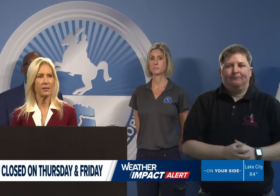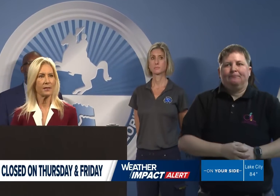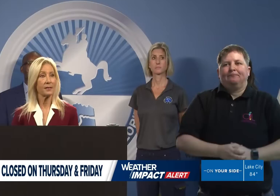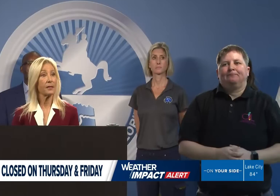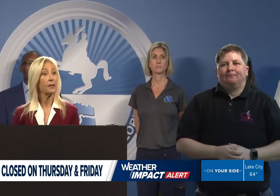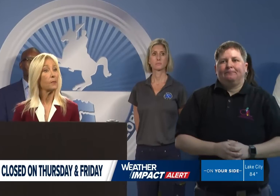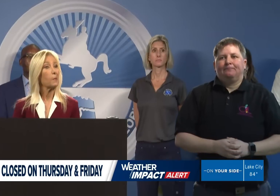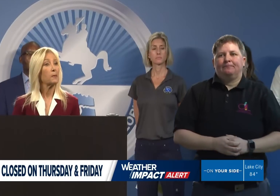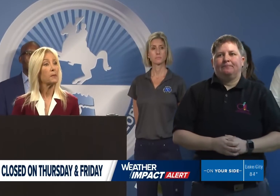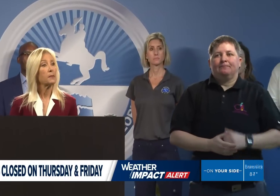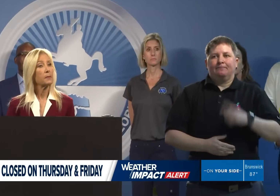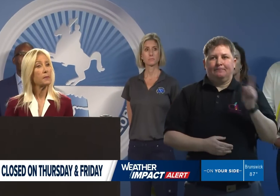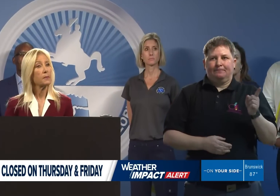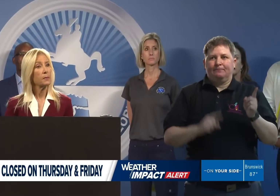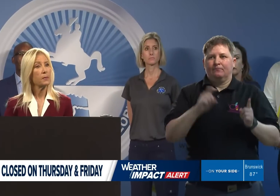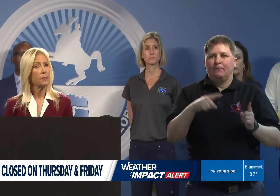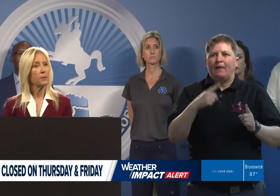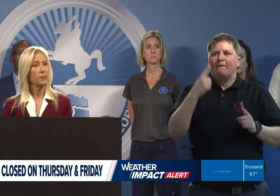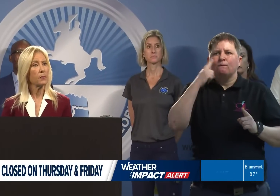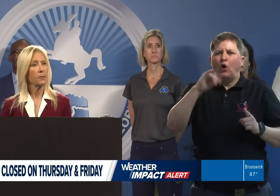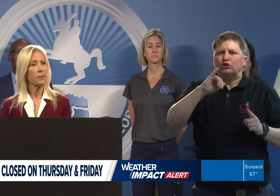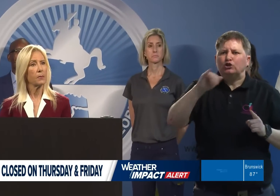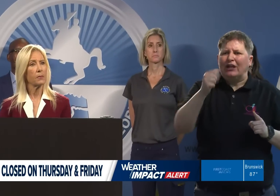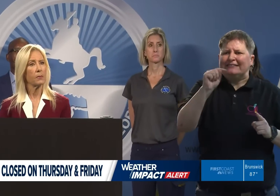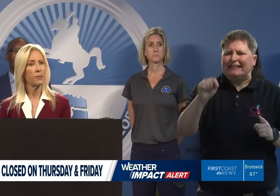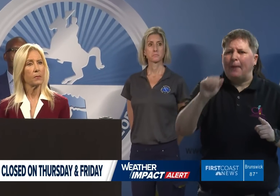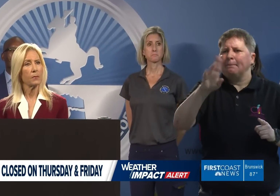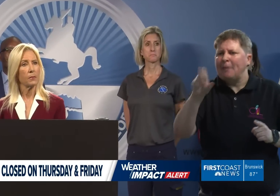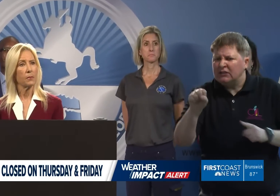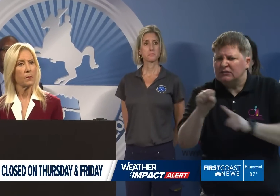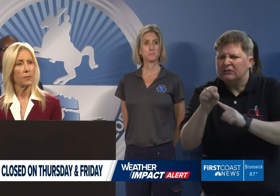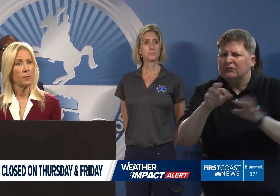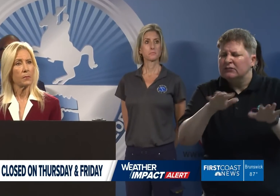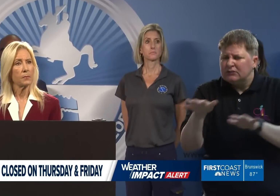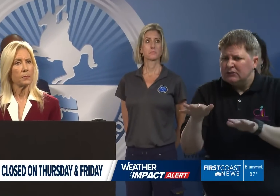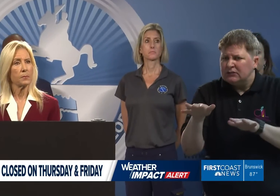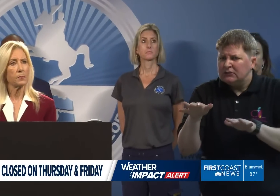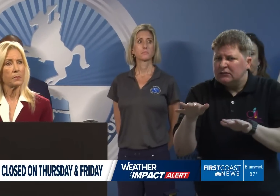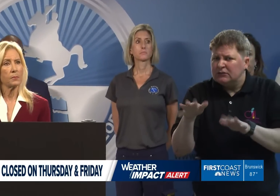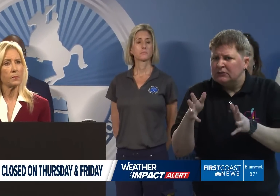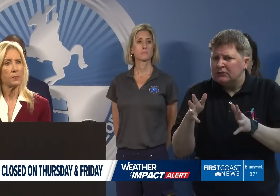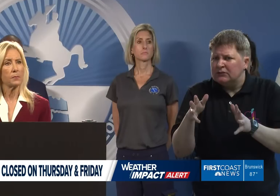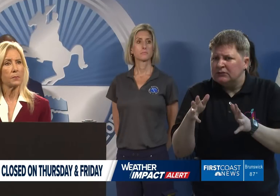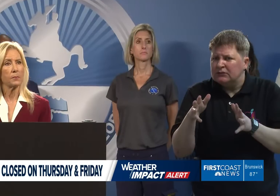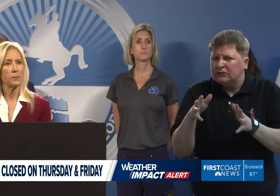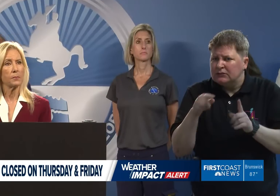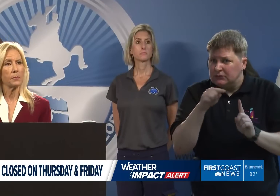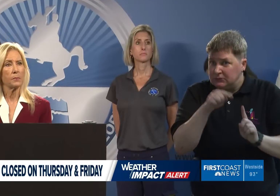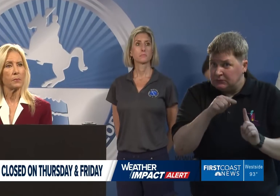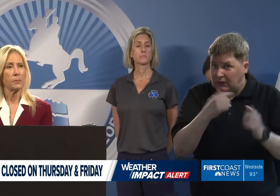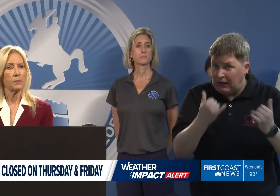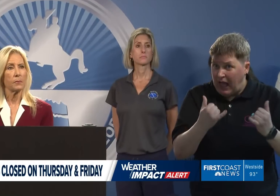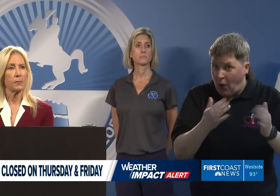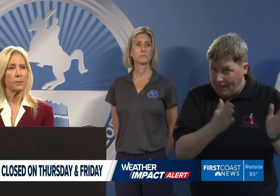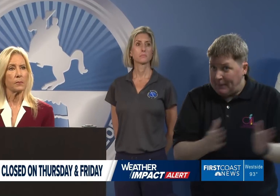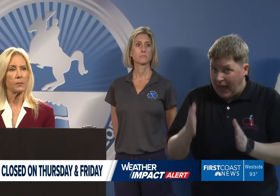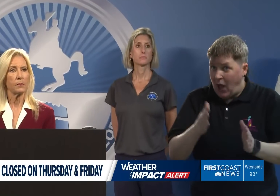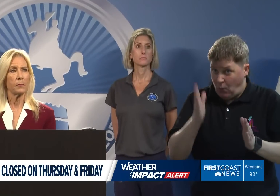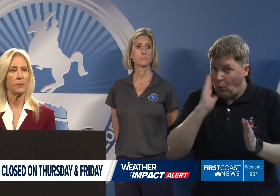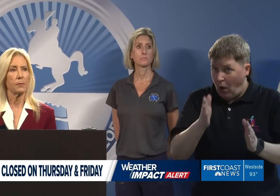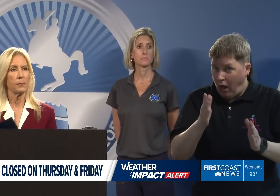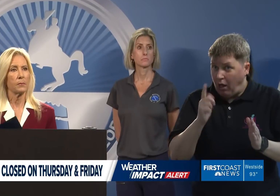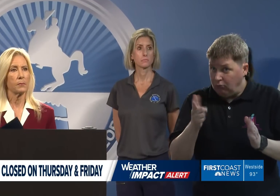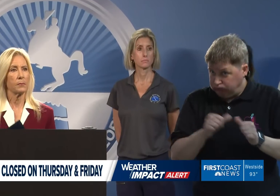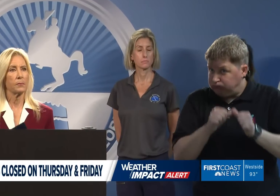Can I ask Mayor too, on the JTA and the buses, so are those, at this point it's planned, they're still going to be running as usual, or is